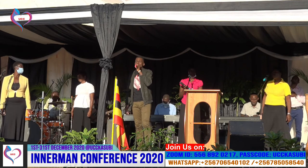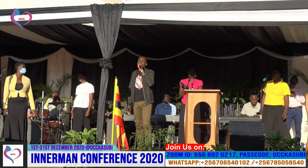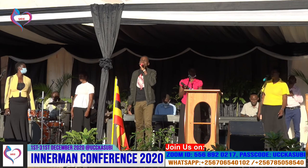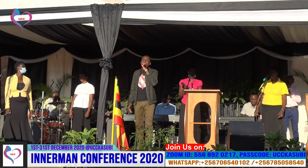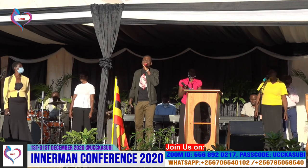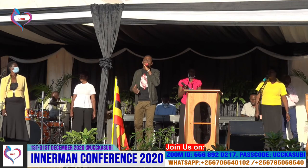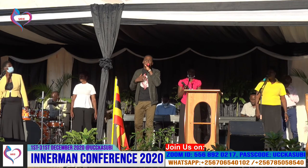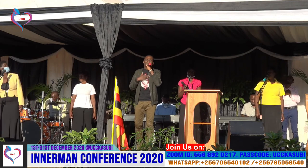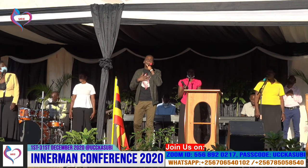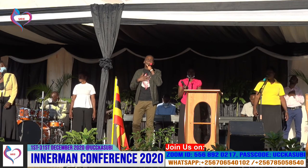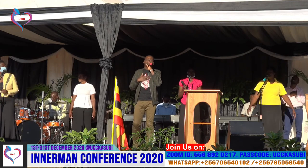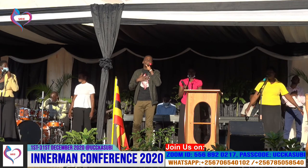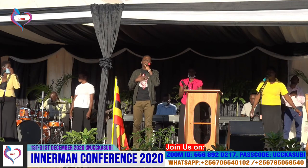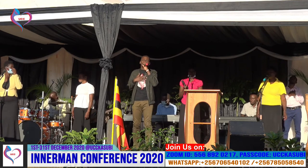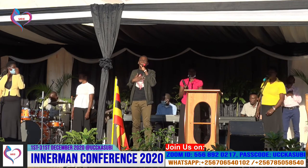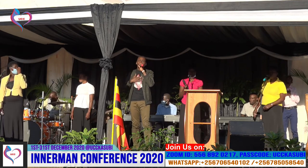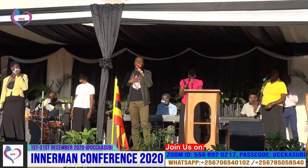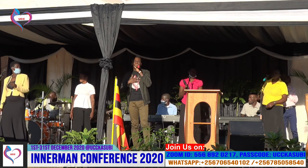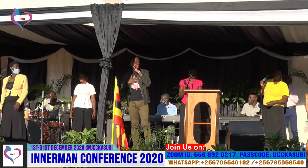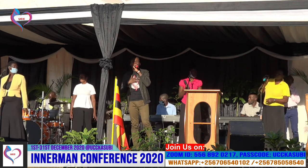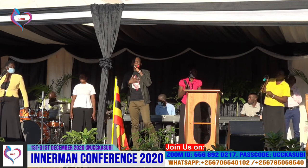Ompite mwagalwa.